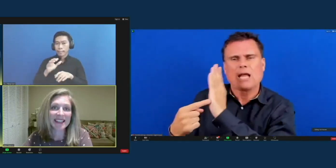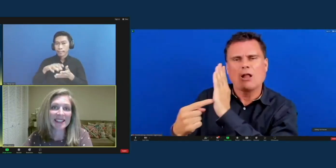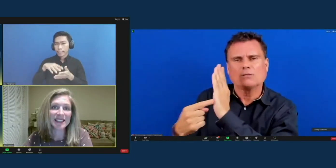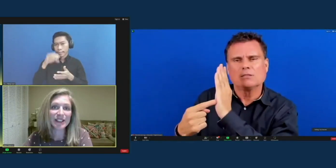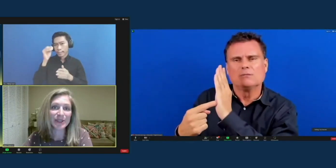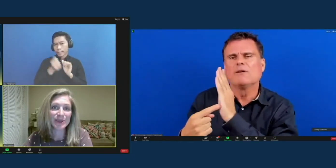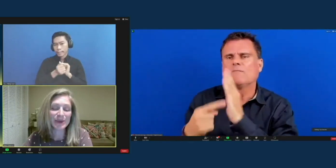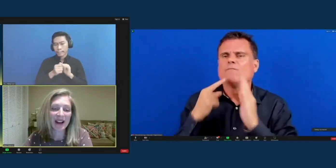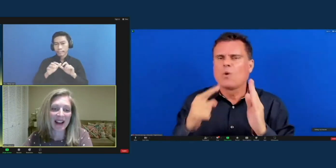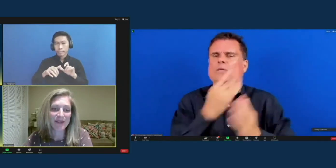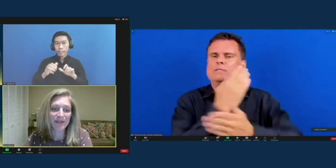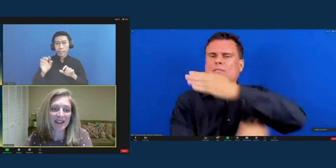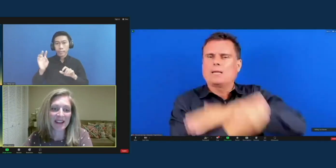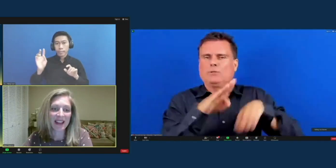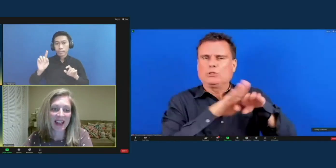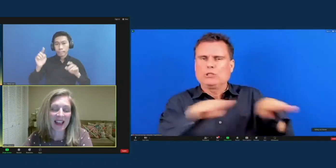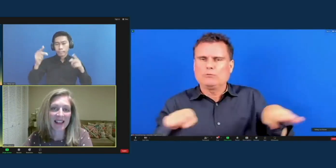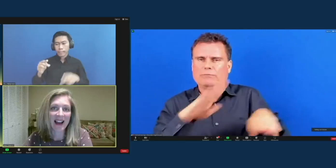is